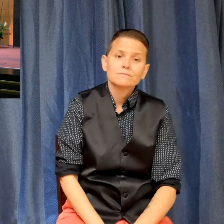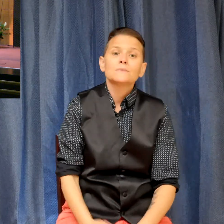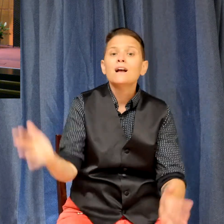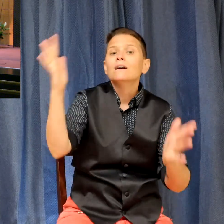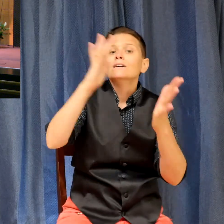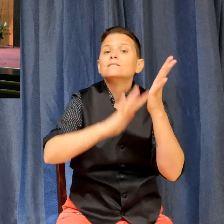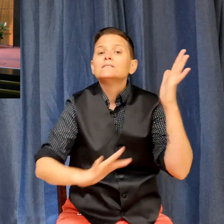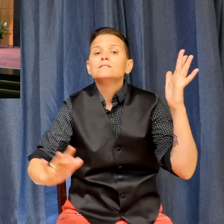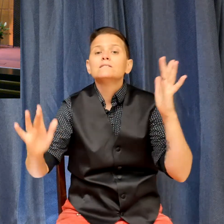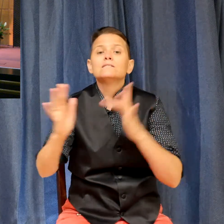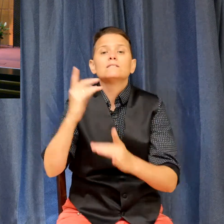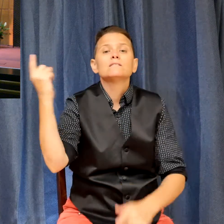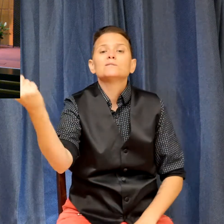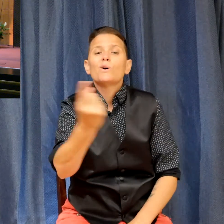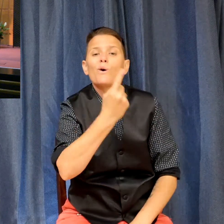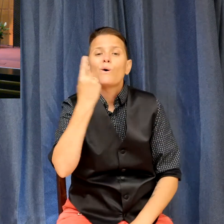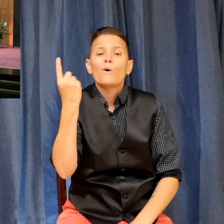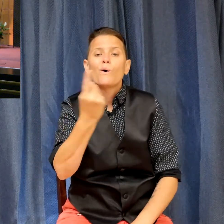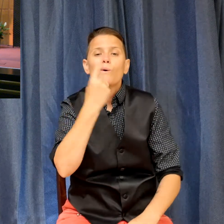keep on